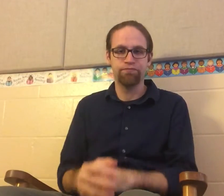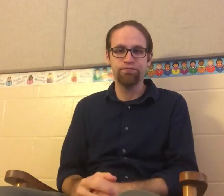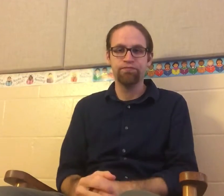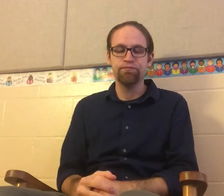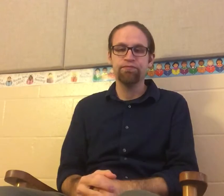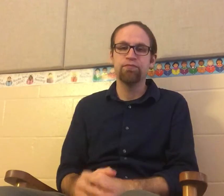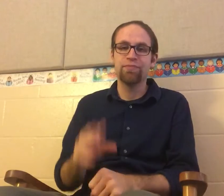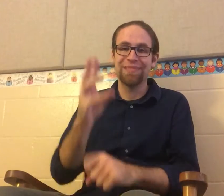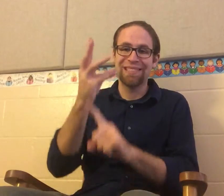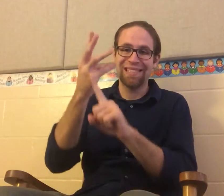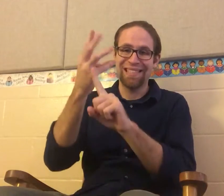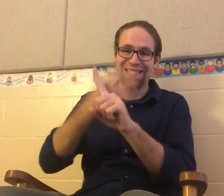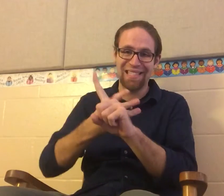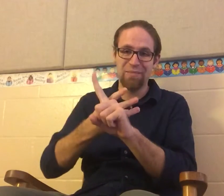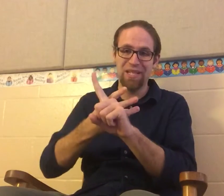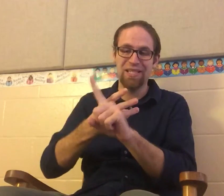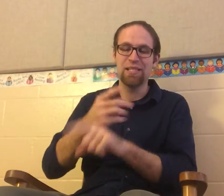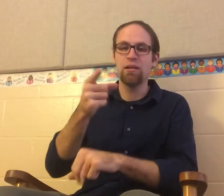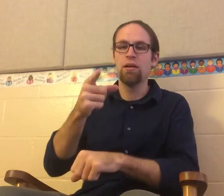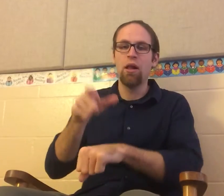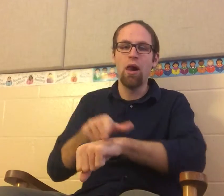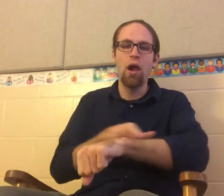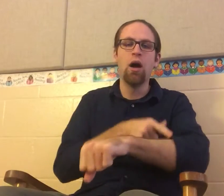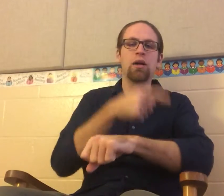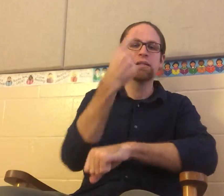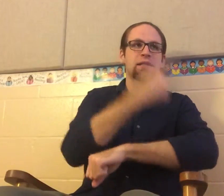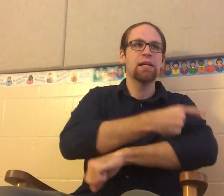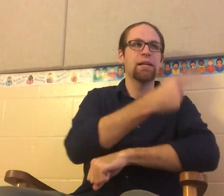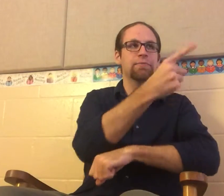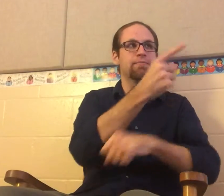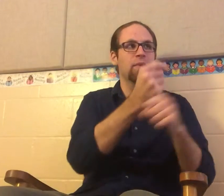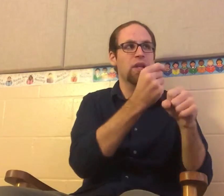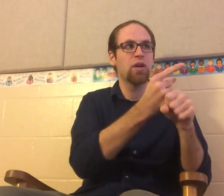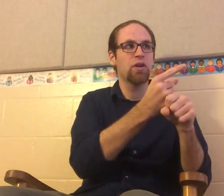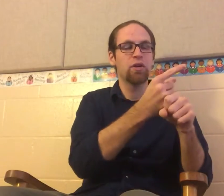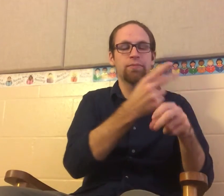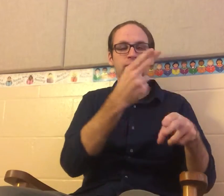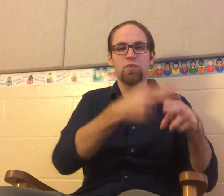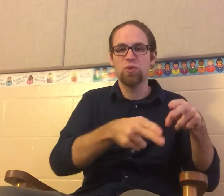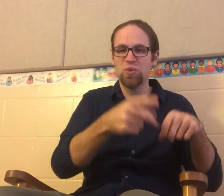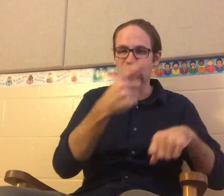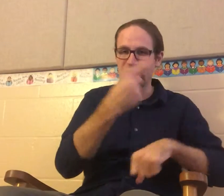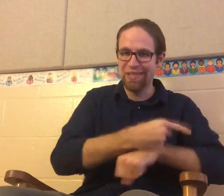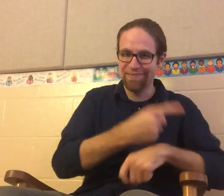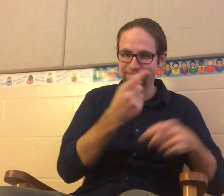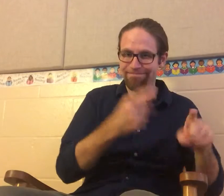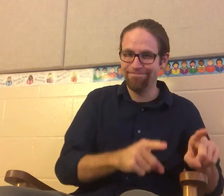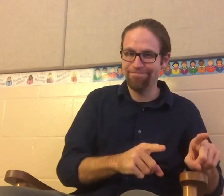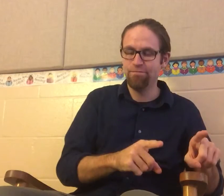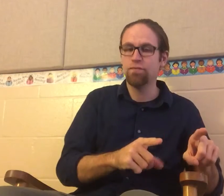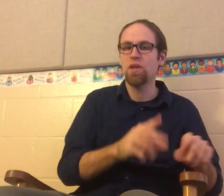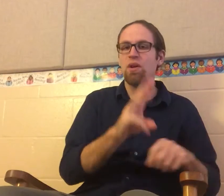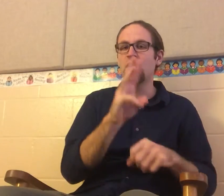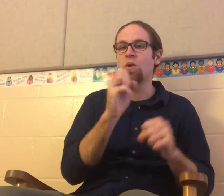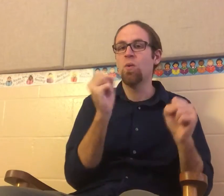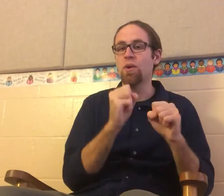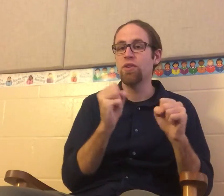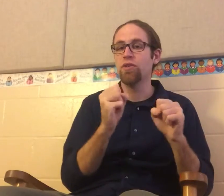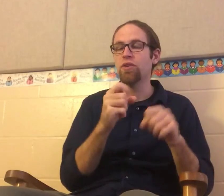6 months after the longest day in the northern hemisphere, the shortest day occurs. The winter solstice in the northern hemisphere is